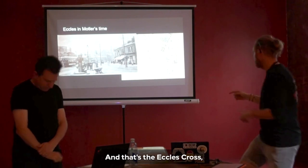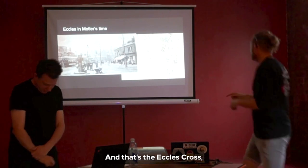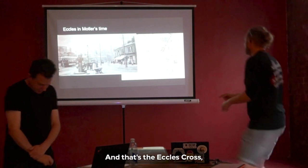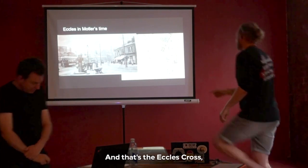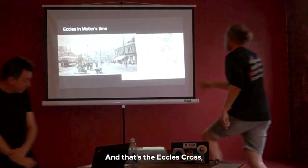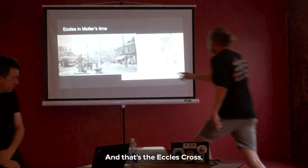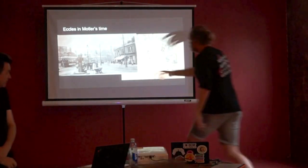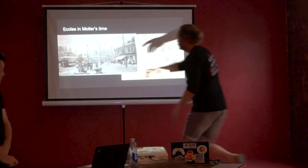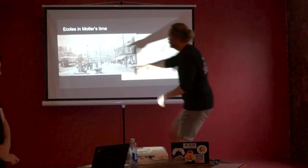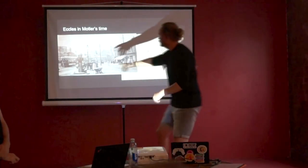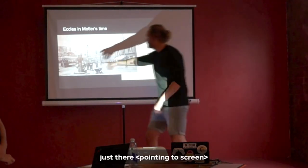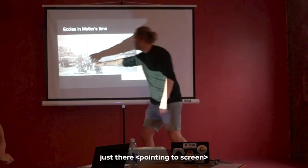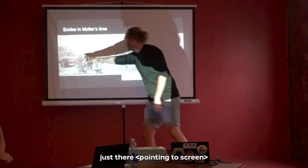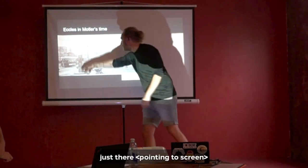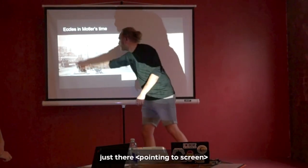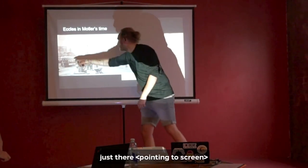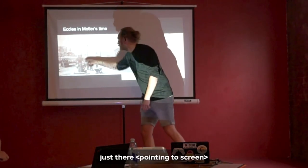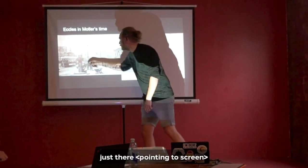Eccles Cross, just there.